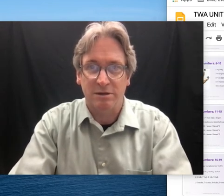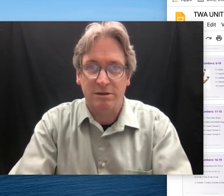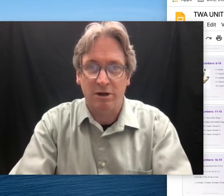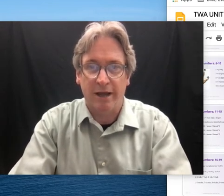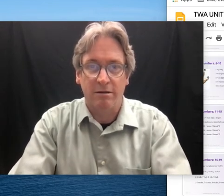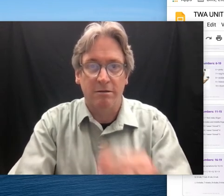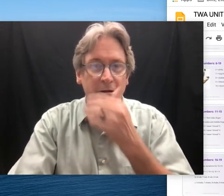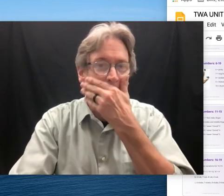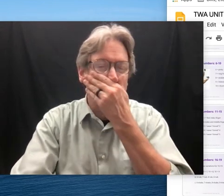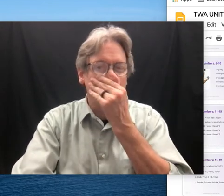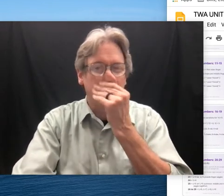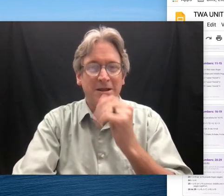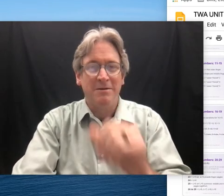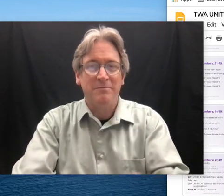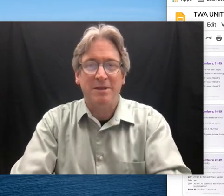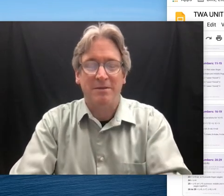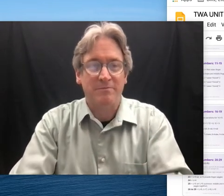Okay.